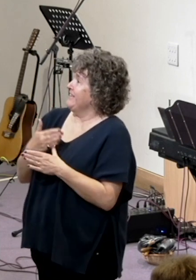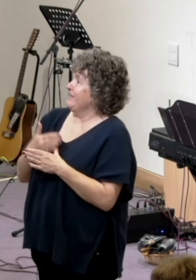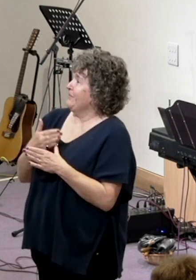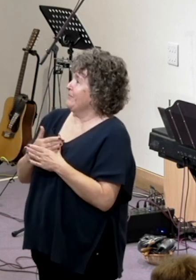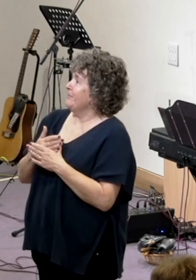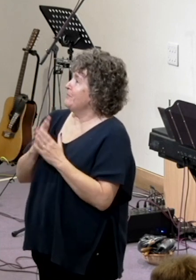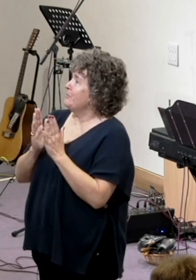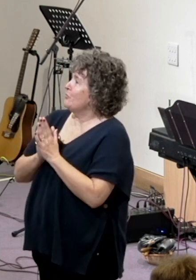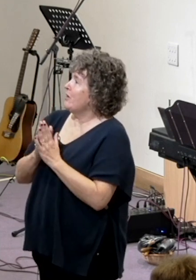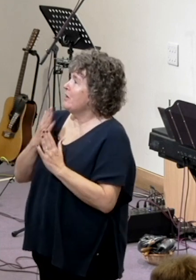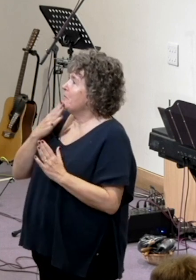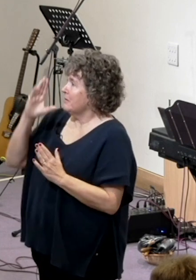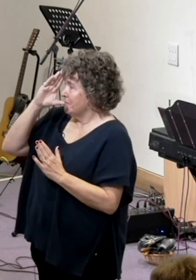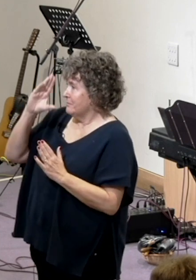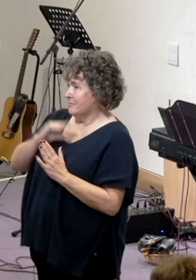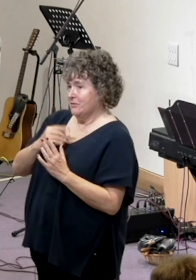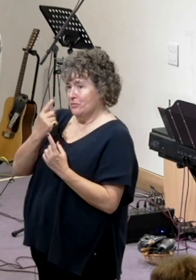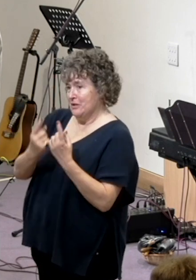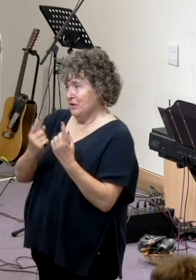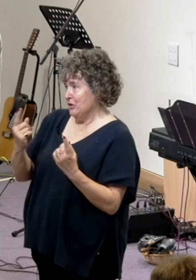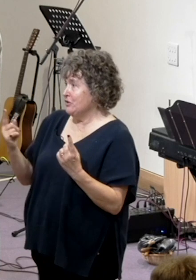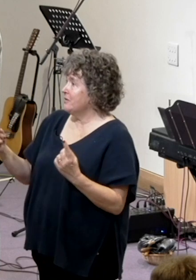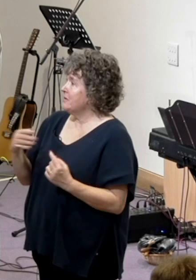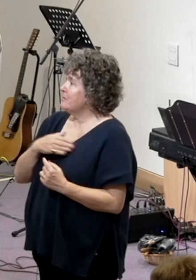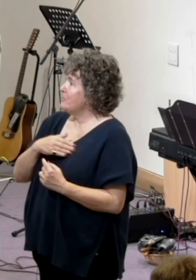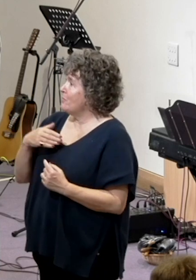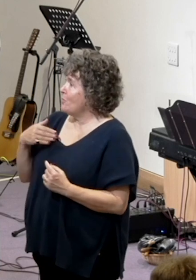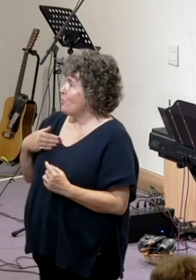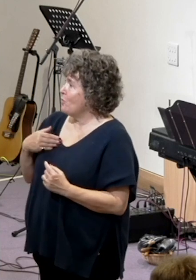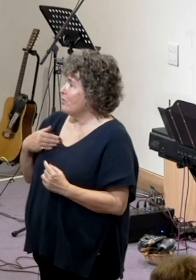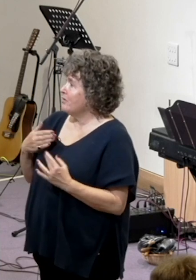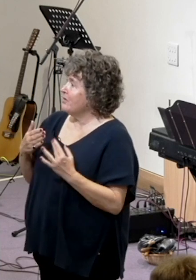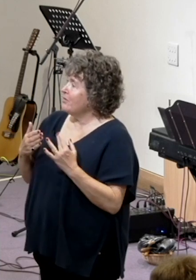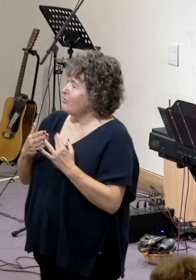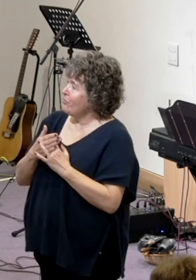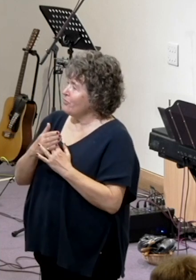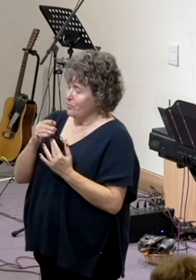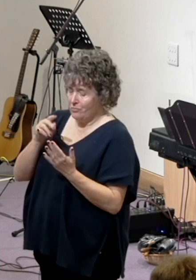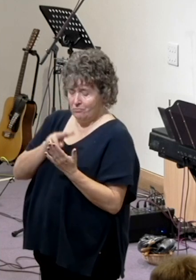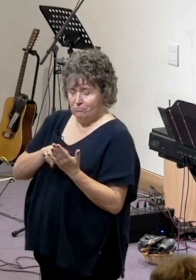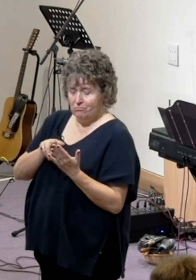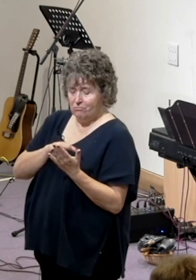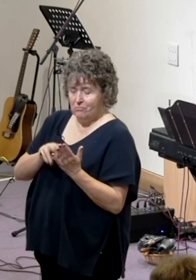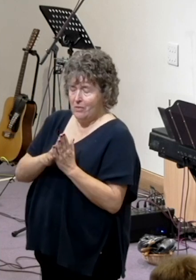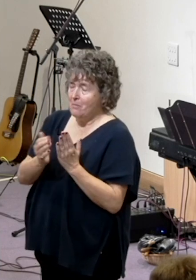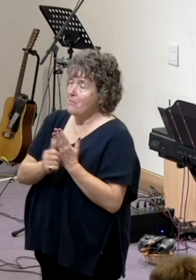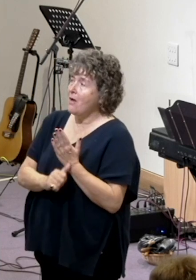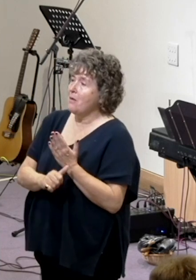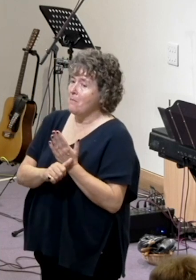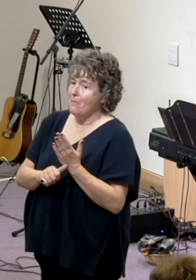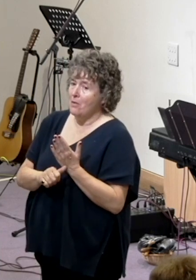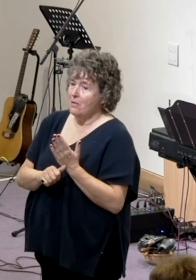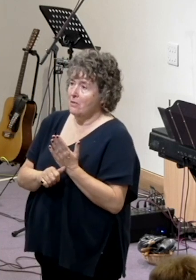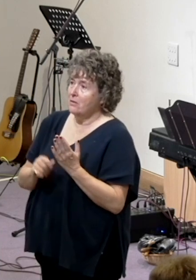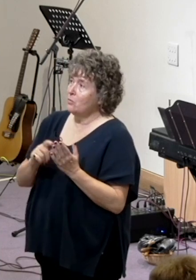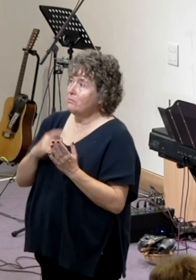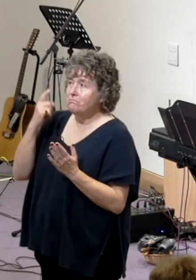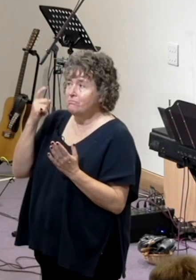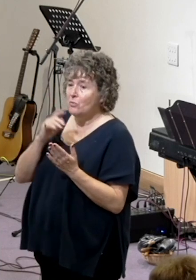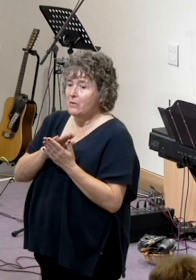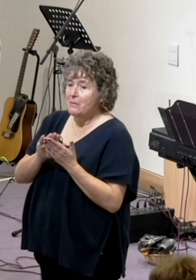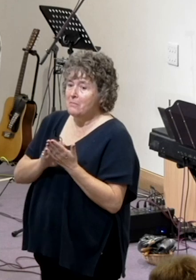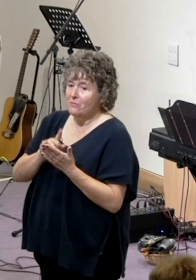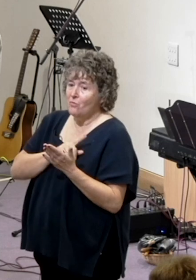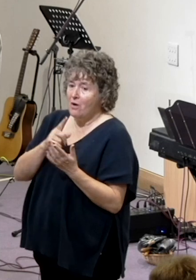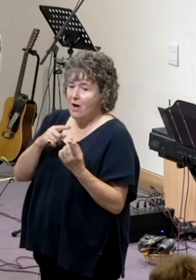we pray you would speak to each one of us this morning through these words that we've read from the Bible as we consider their meaning